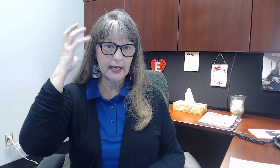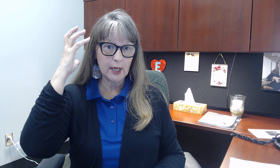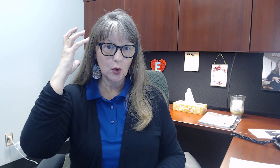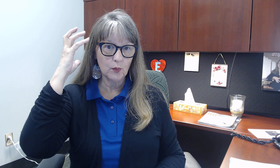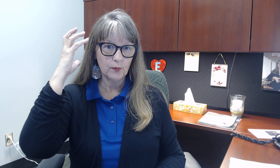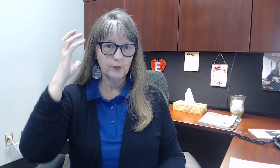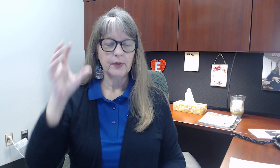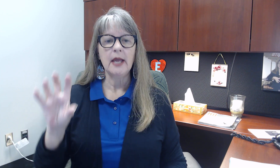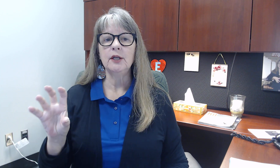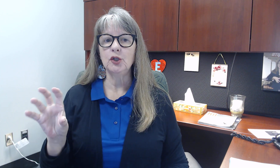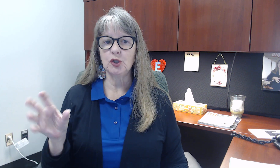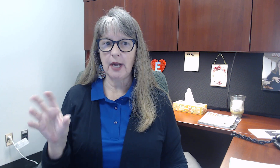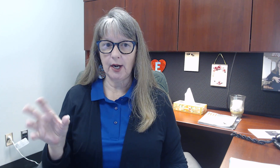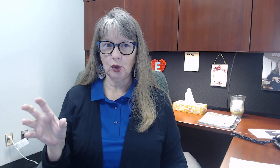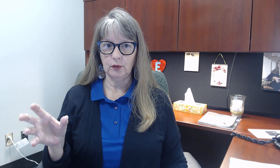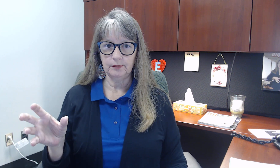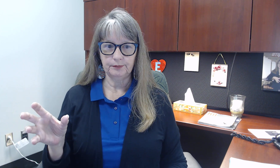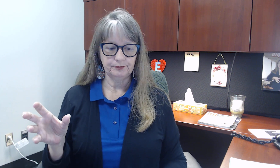radio, channel.